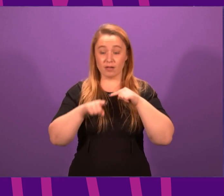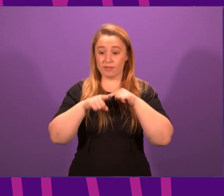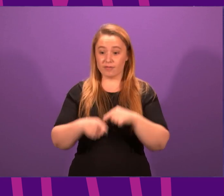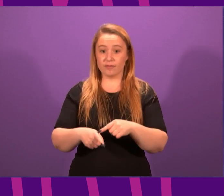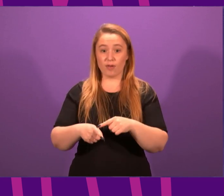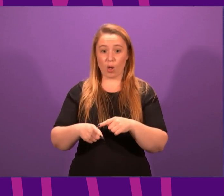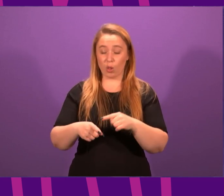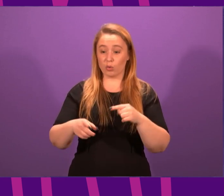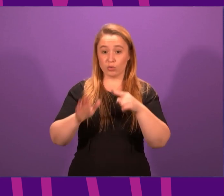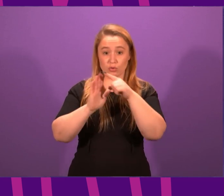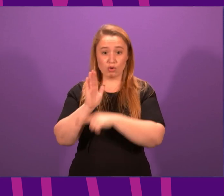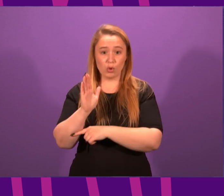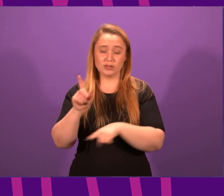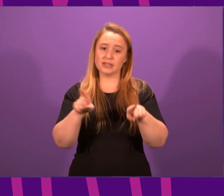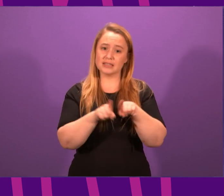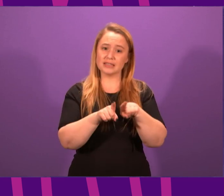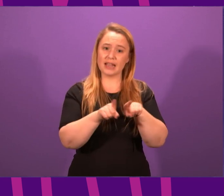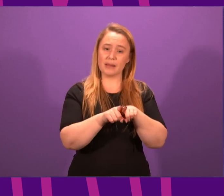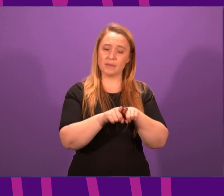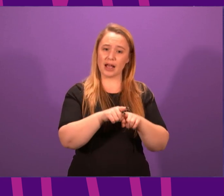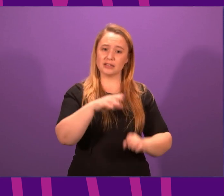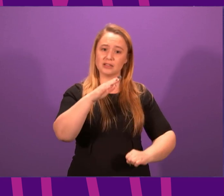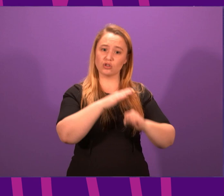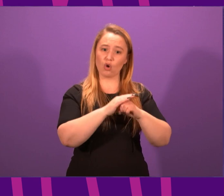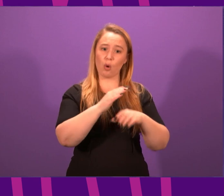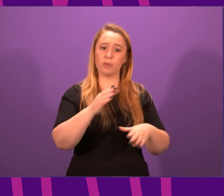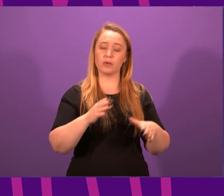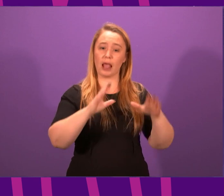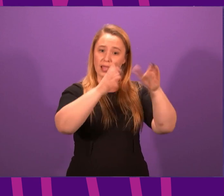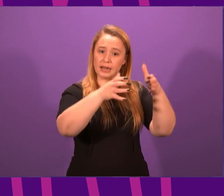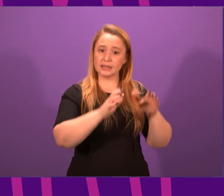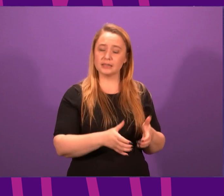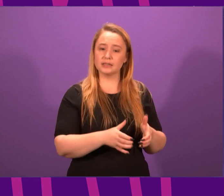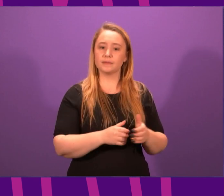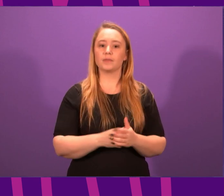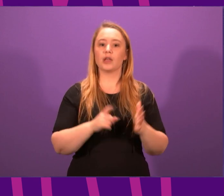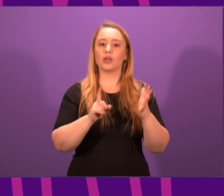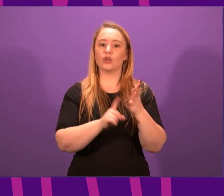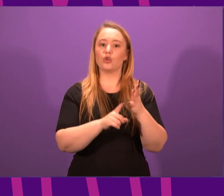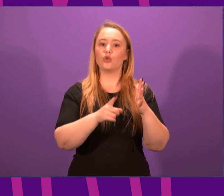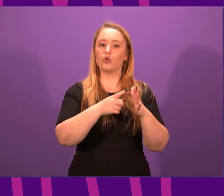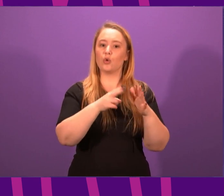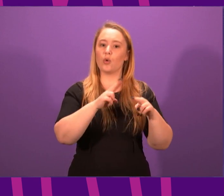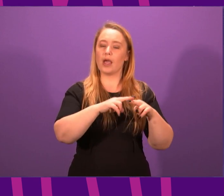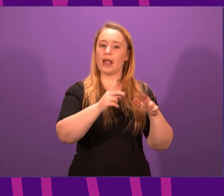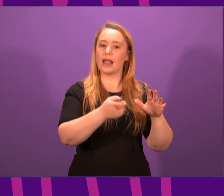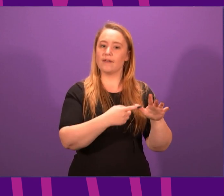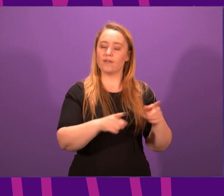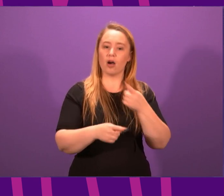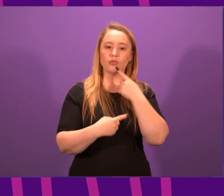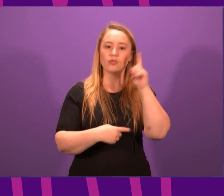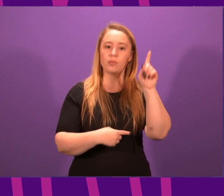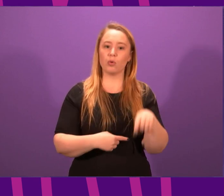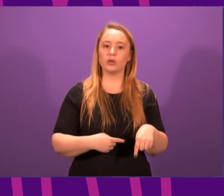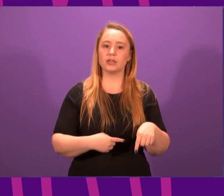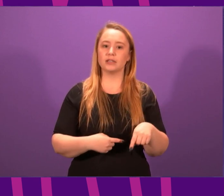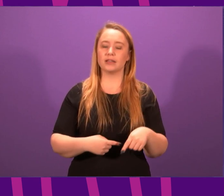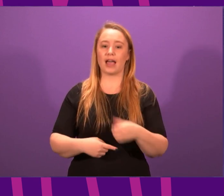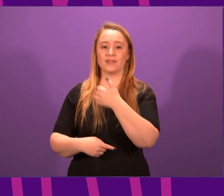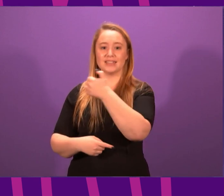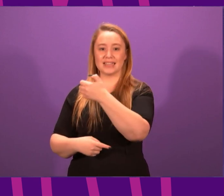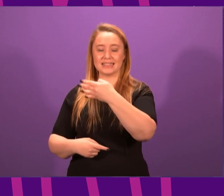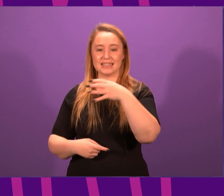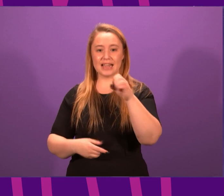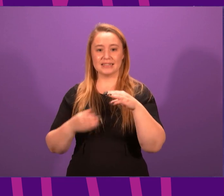protocols as all clubs outside the top 2 leagues. In 2018, UEFA reported that amateurs gave NHS Scotland £690